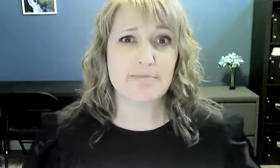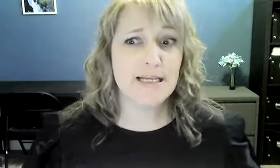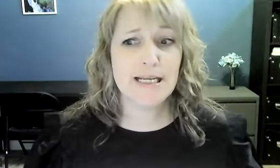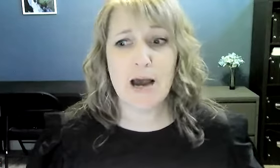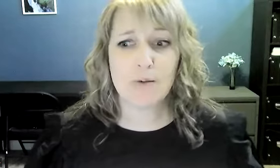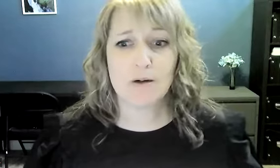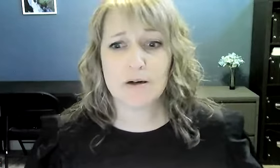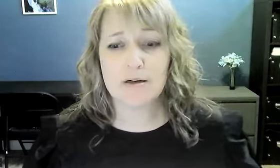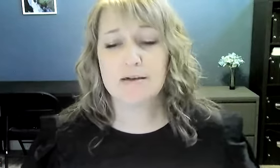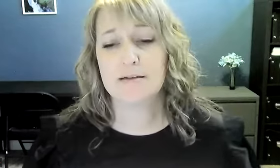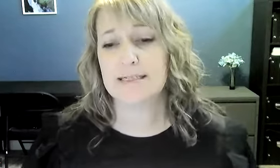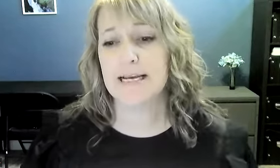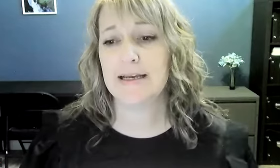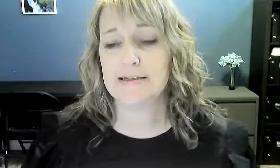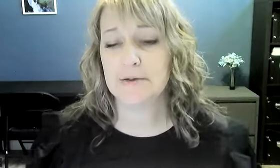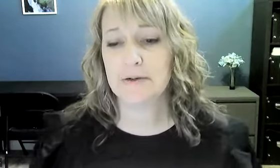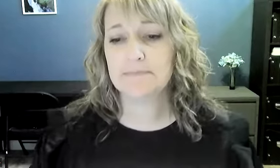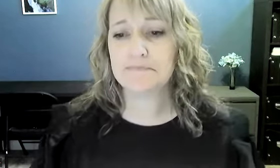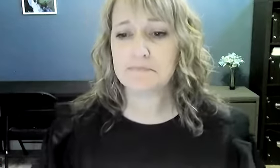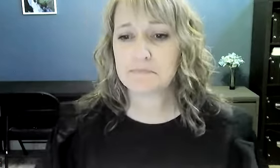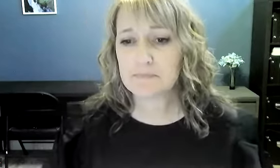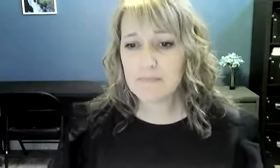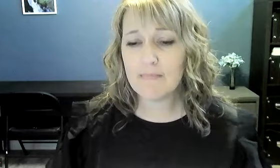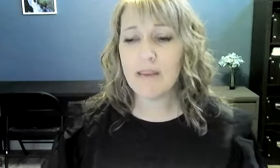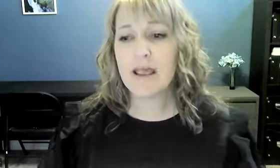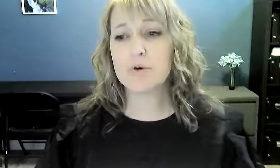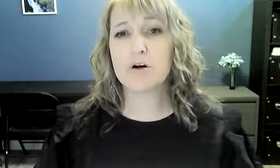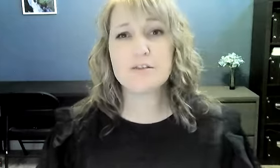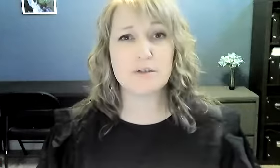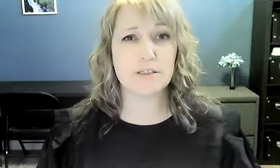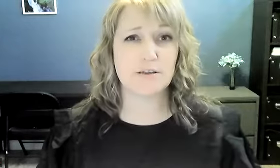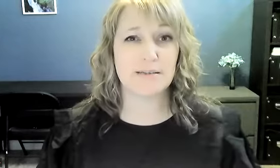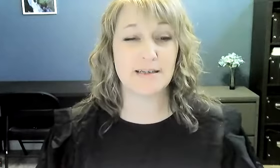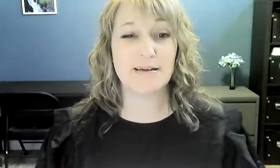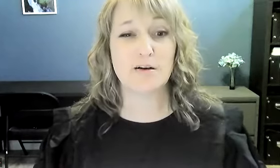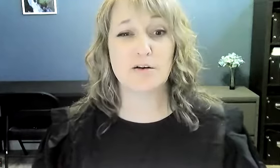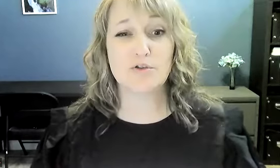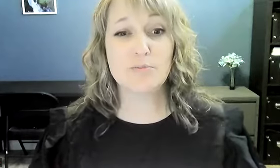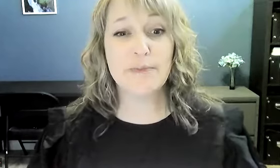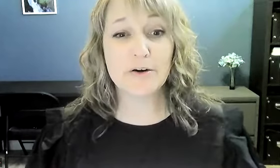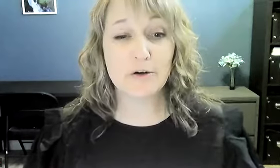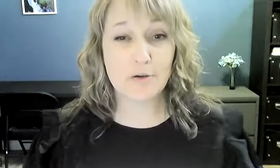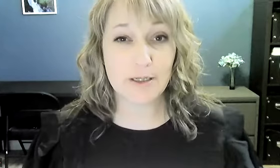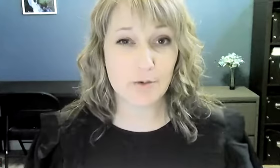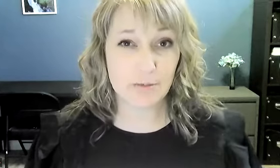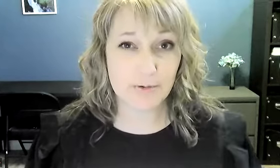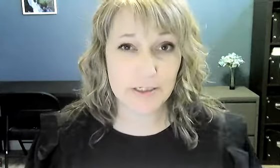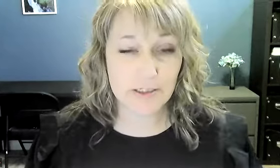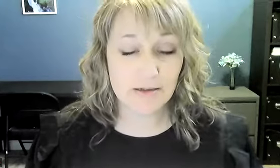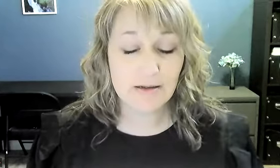minute, hour, day, etc. And we're also going to learn something called numerical incorporation.